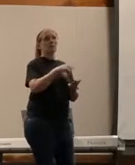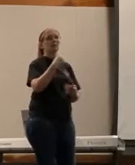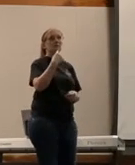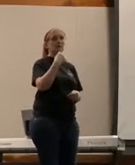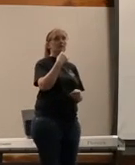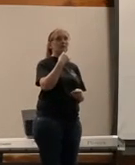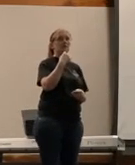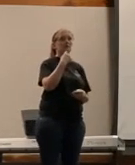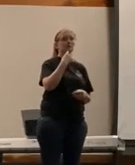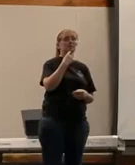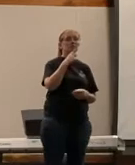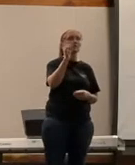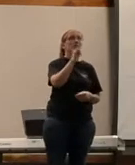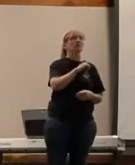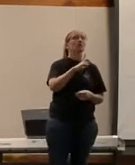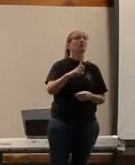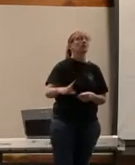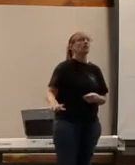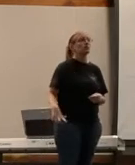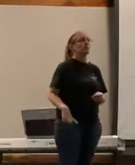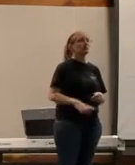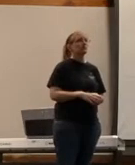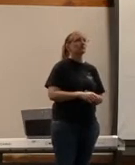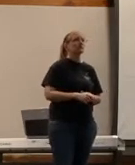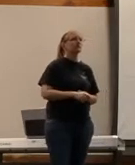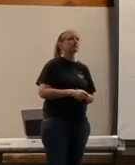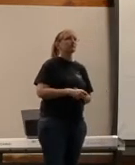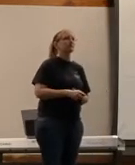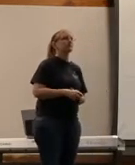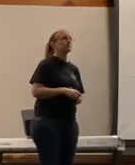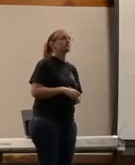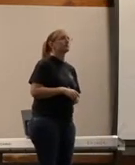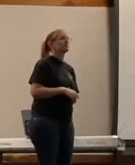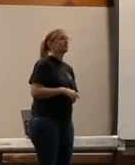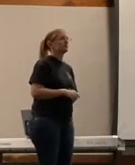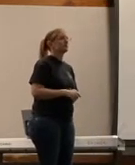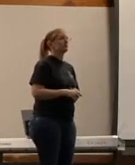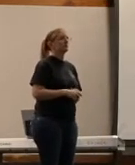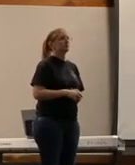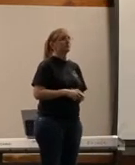up and said to the Lord, "Look, Lord," right?